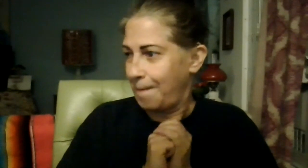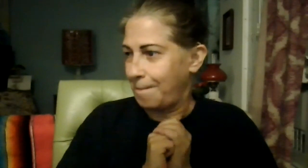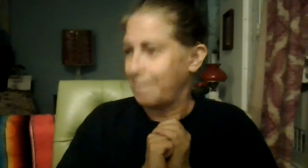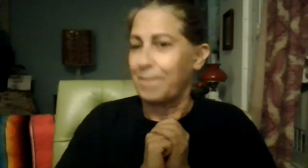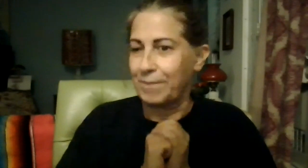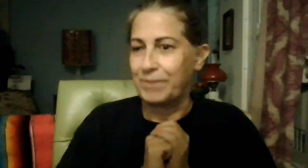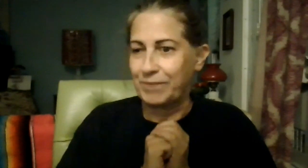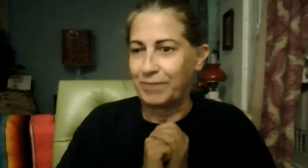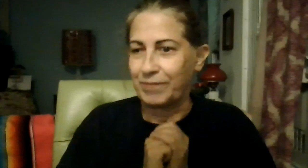interpreters.